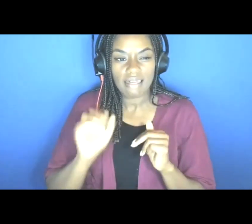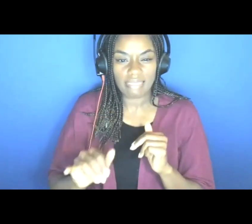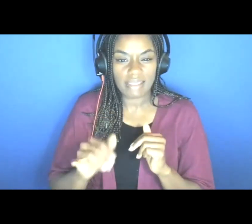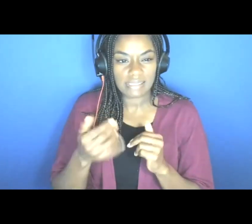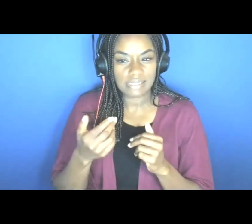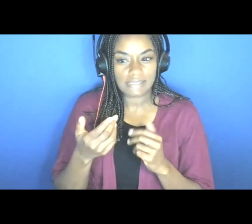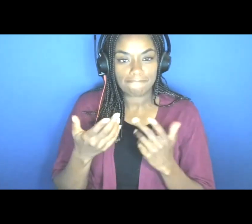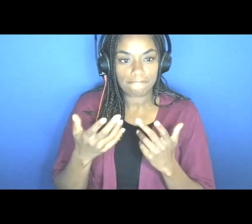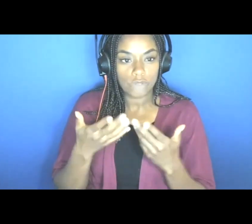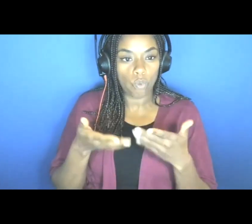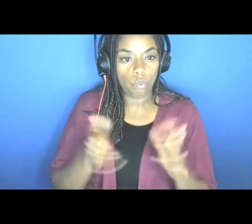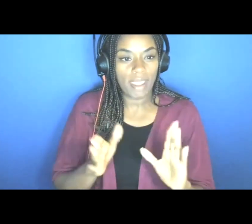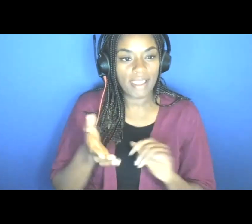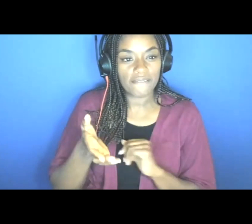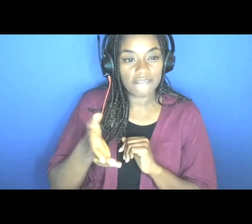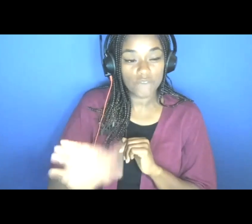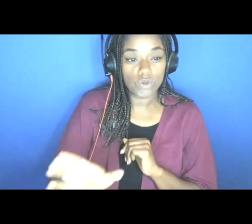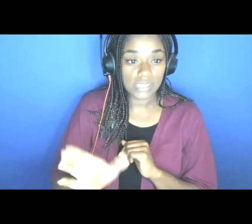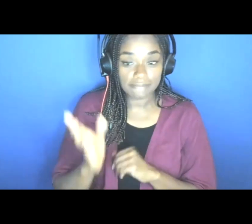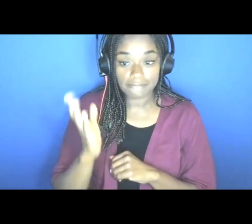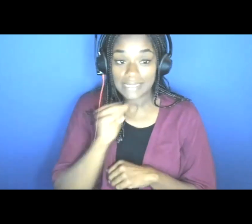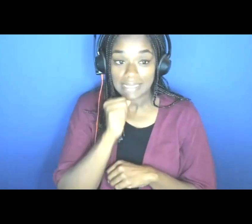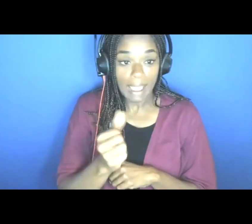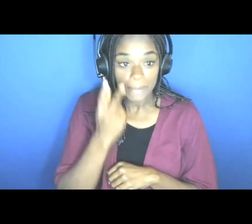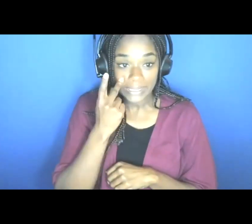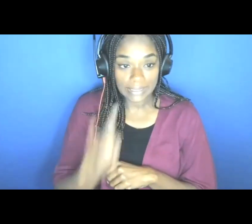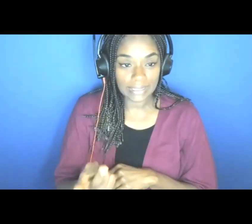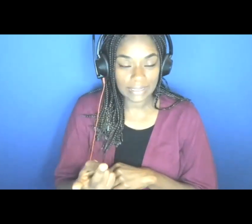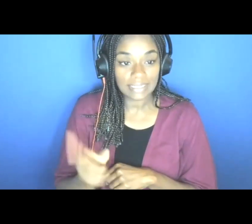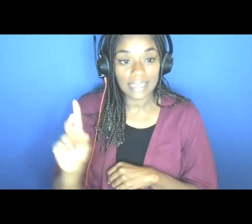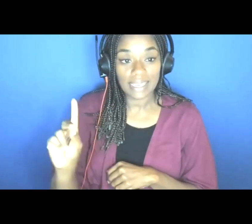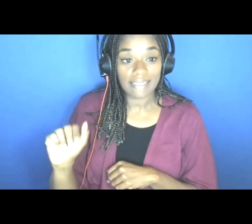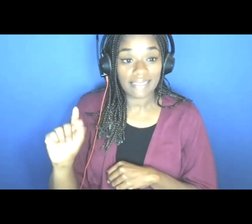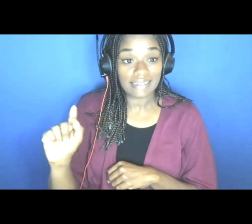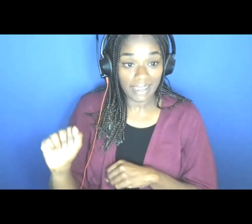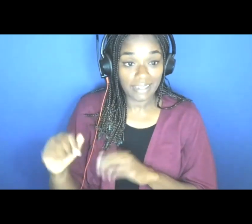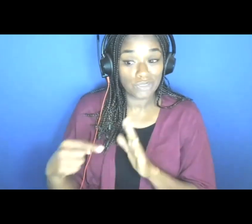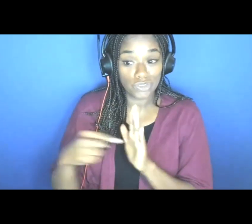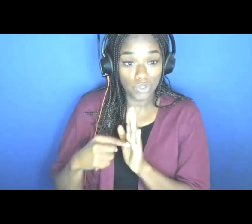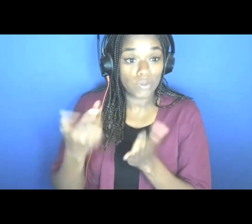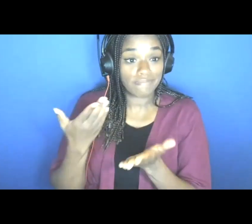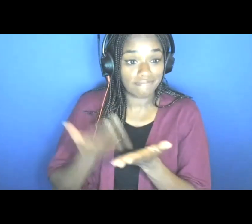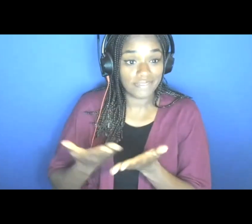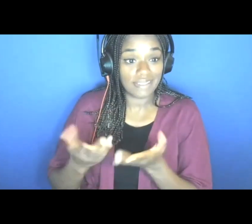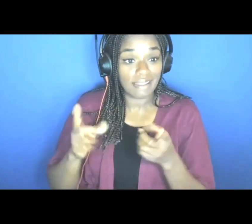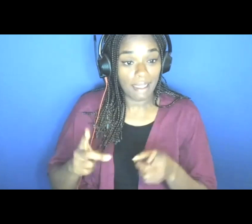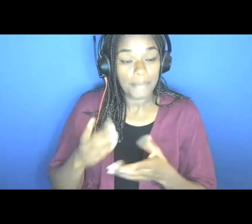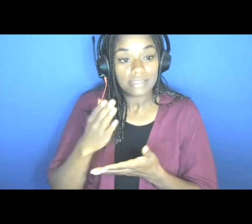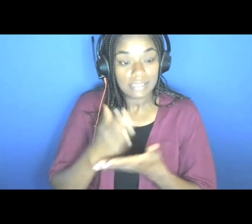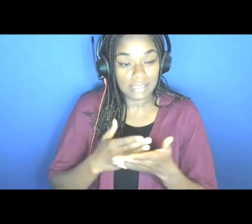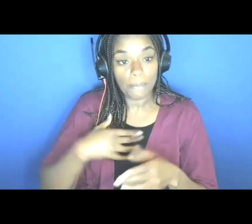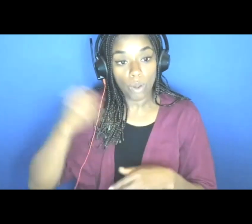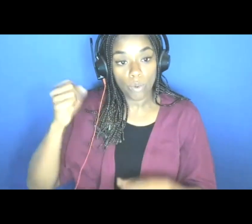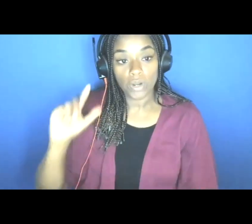invisibility. And the data shows that this happens, that some older LGBTQ